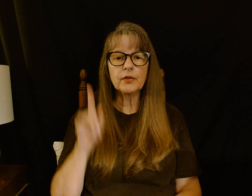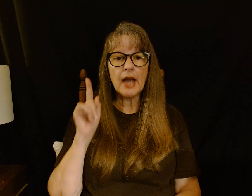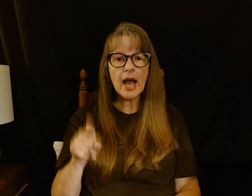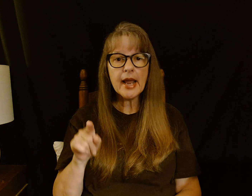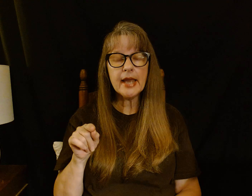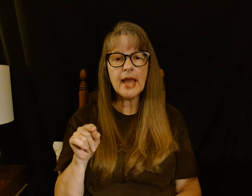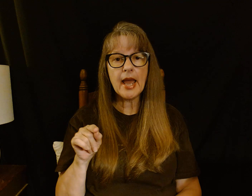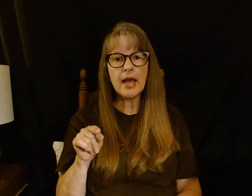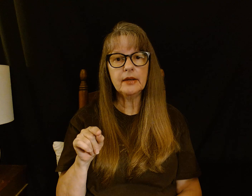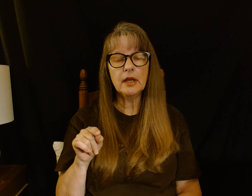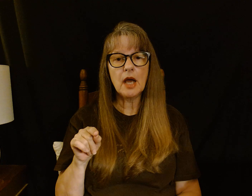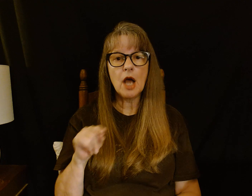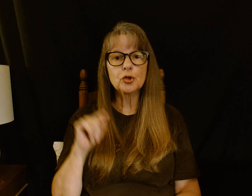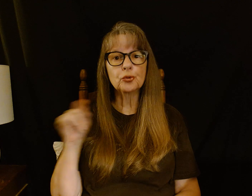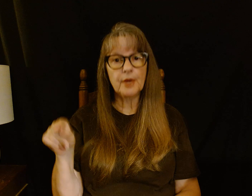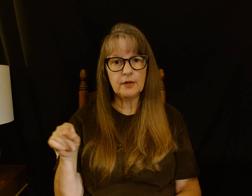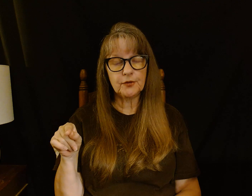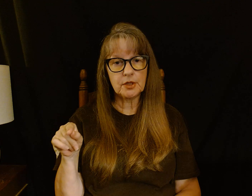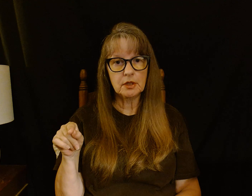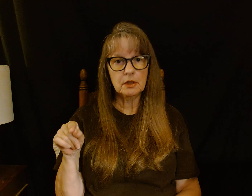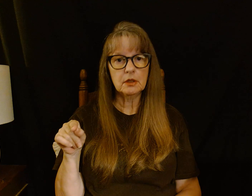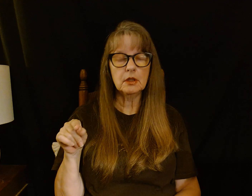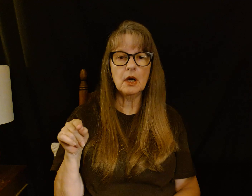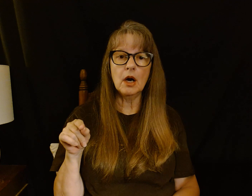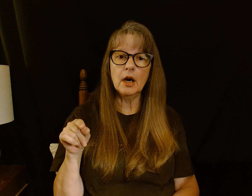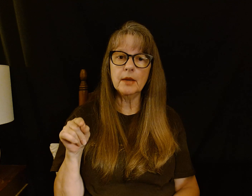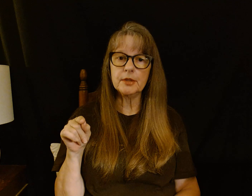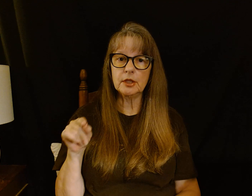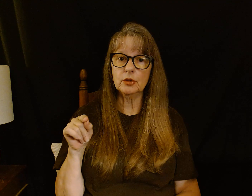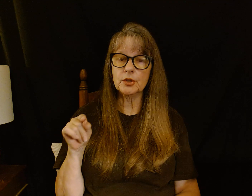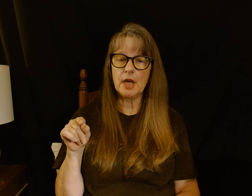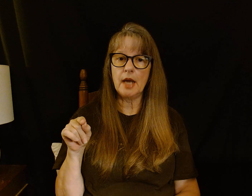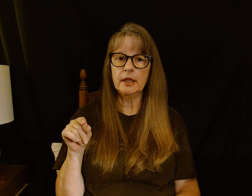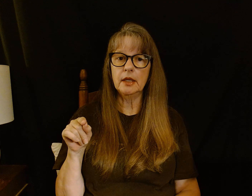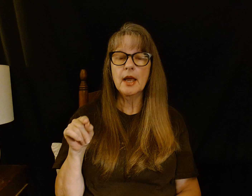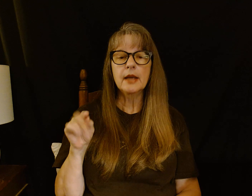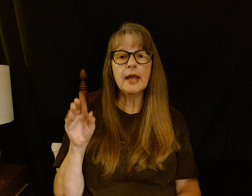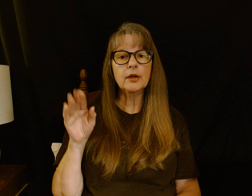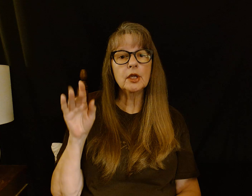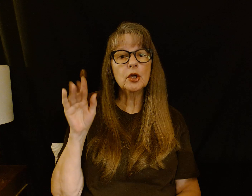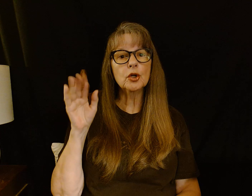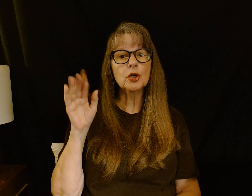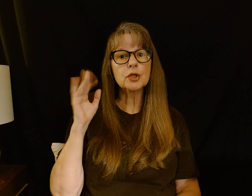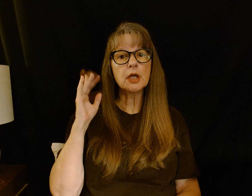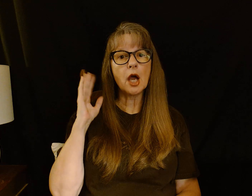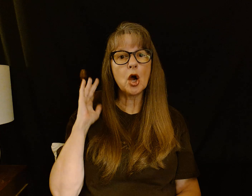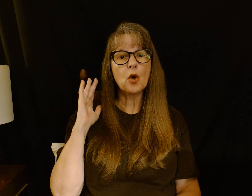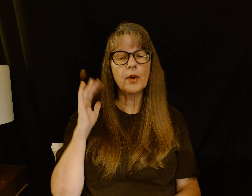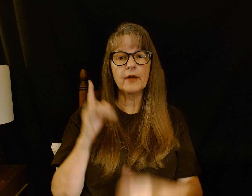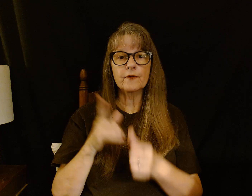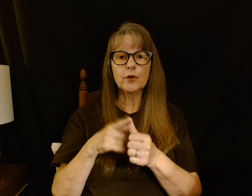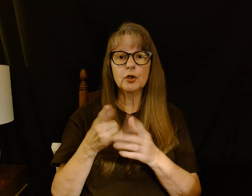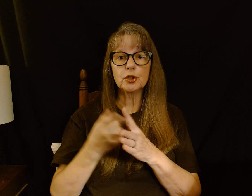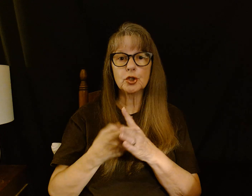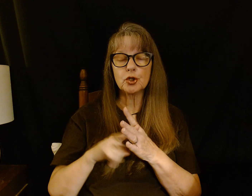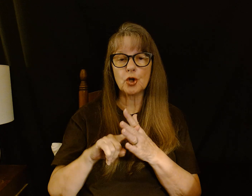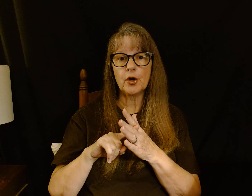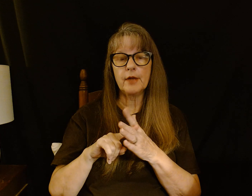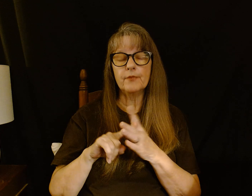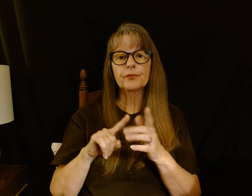I had a drift on a particular sign. Now, years ago when I first started,